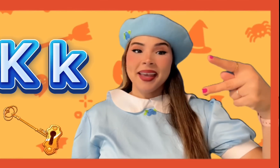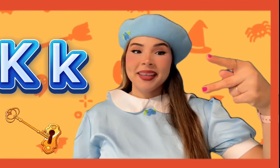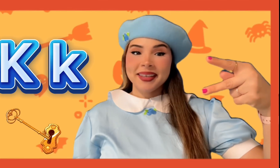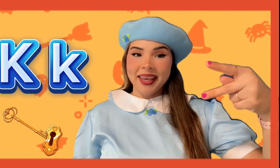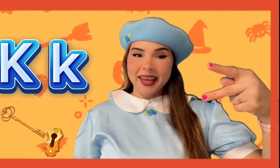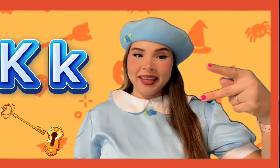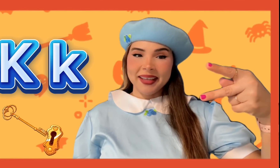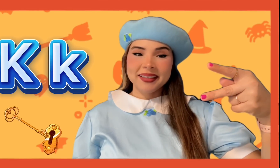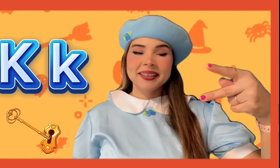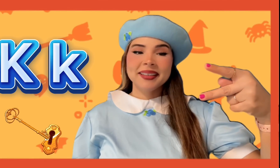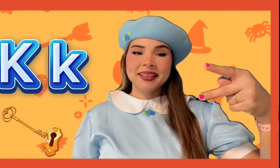K,